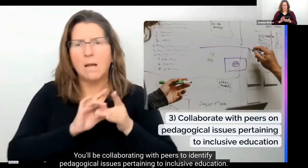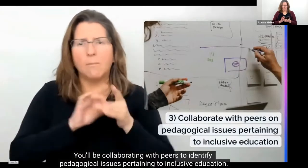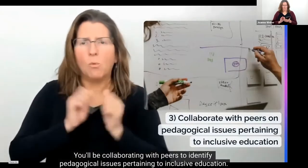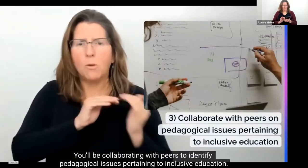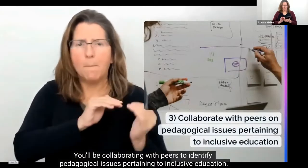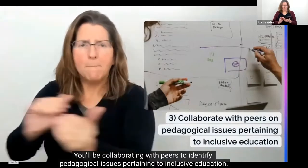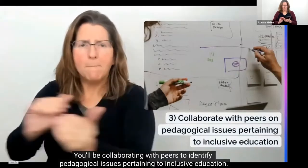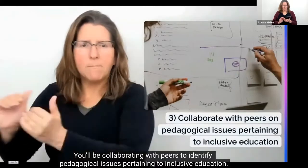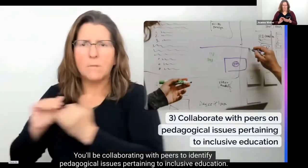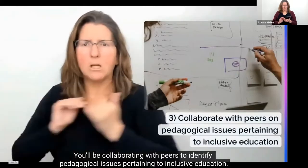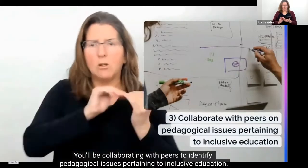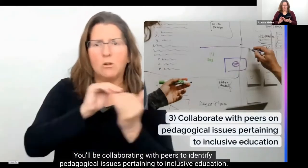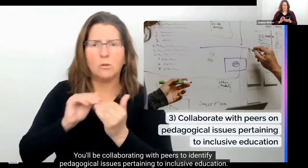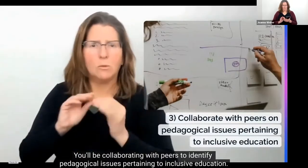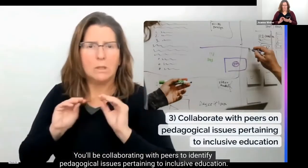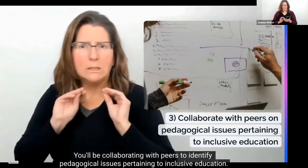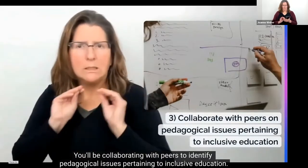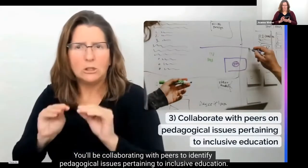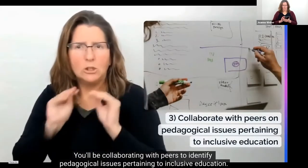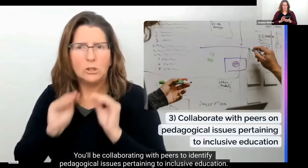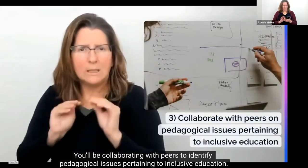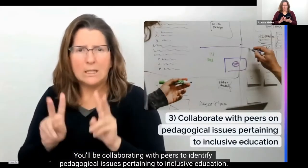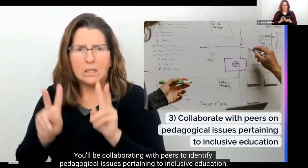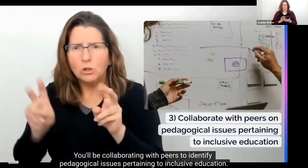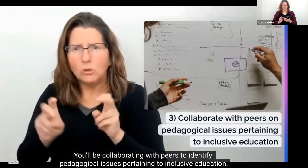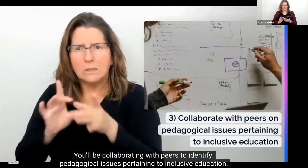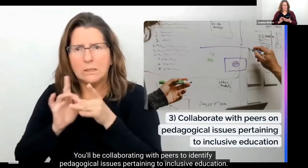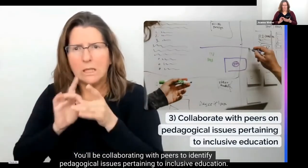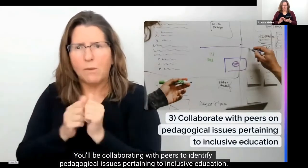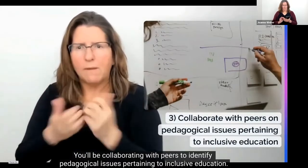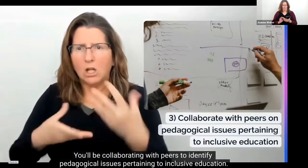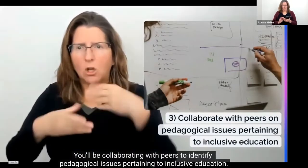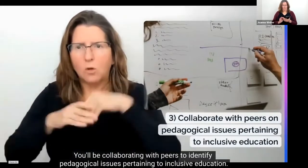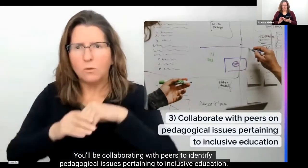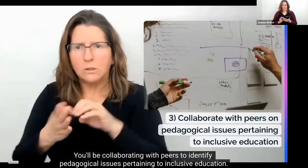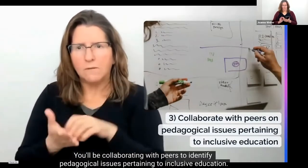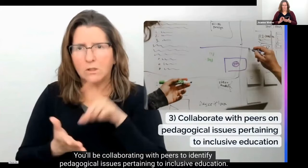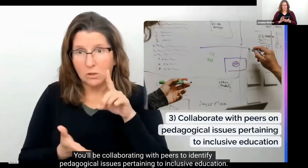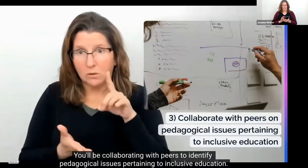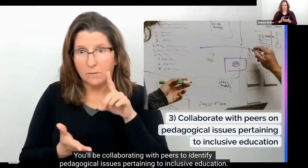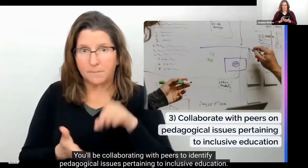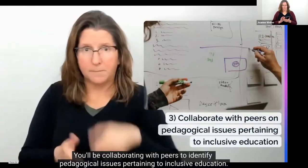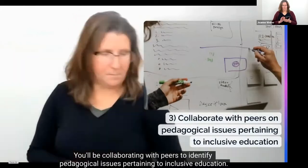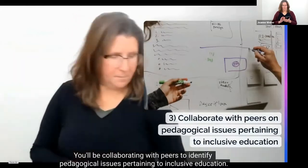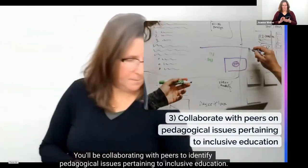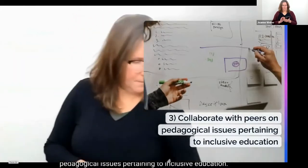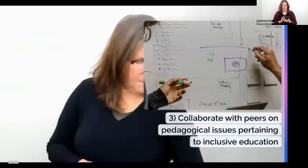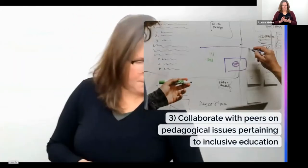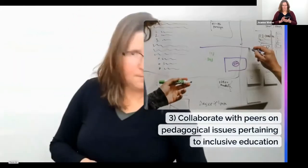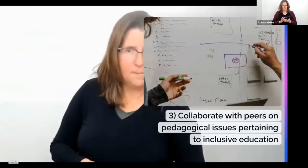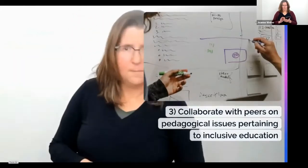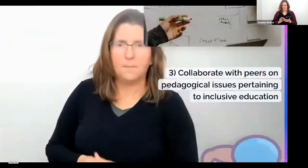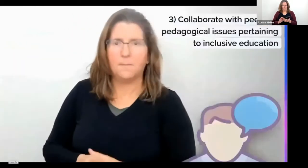You'll be collaborating with peers to identify pedagogical issues pertaining to inclusive education.